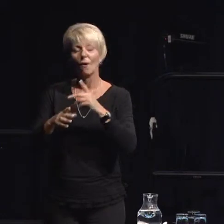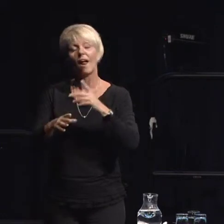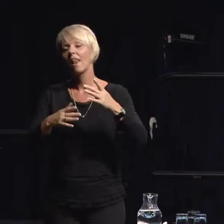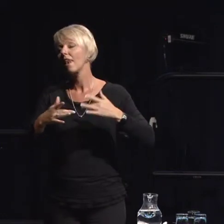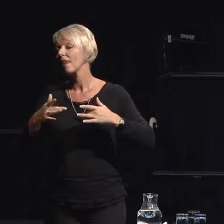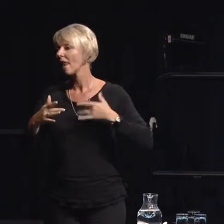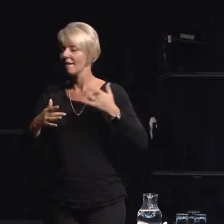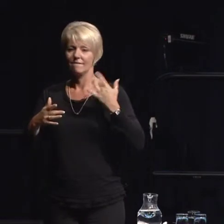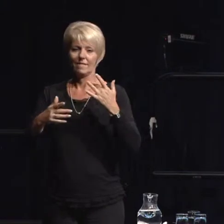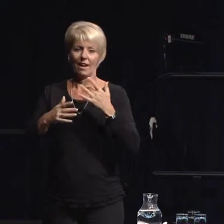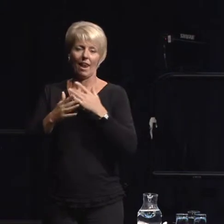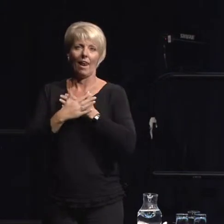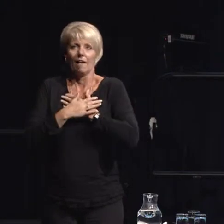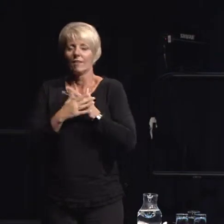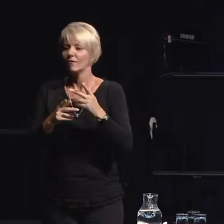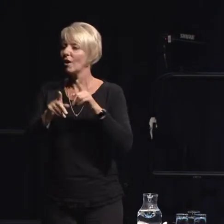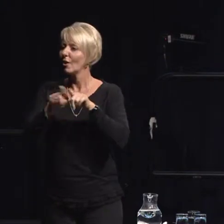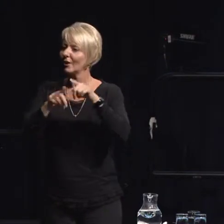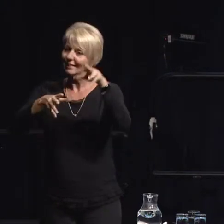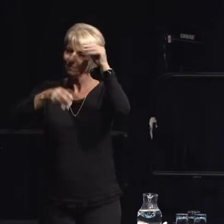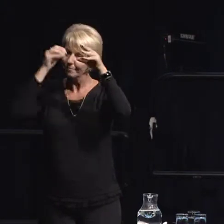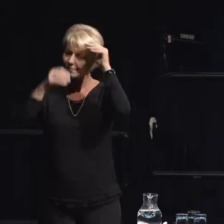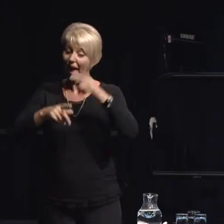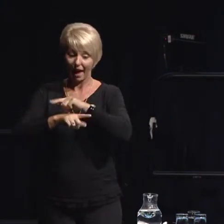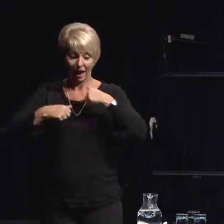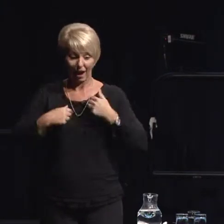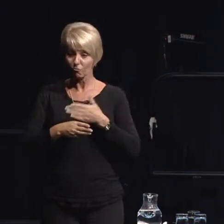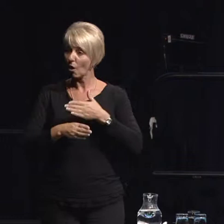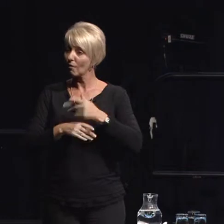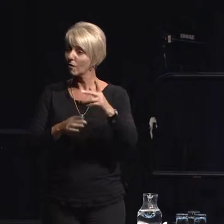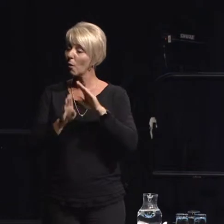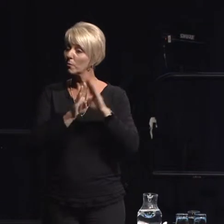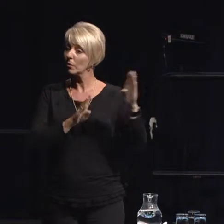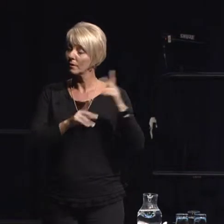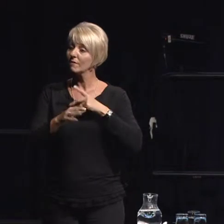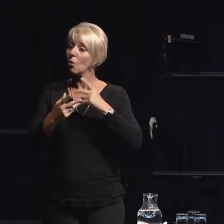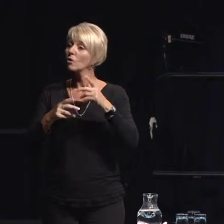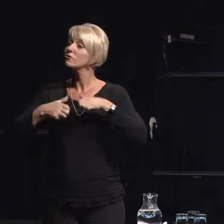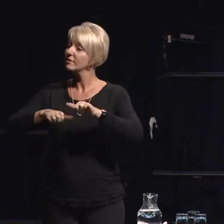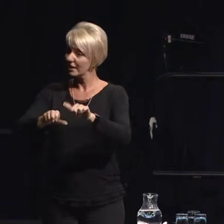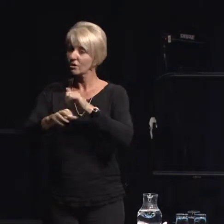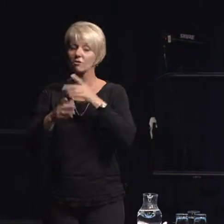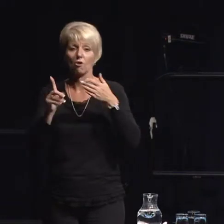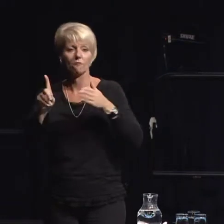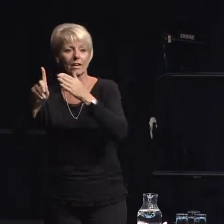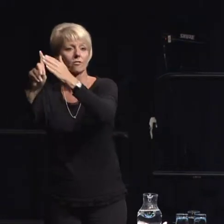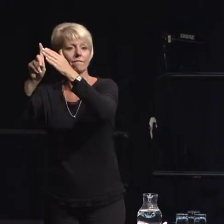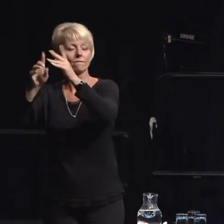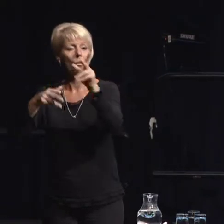of learning. Our role as a board of directors is to provide clear strategic direction to the Institute's management